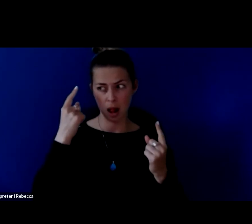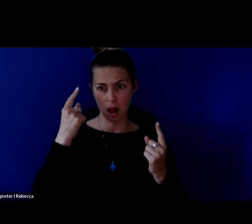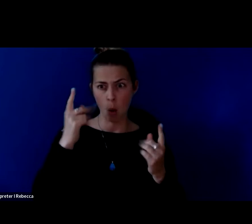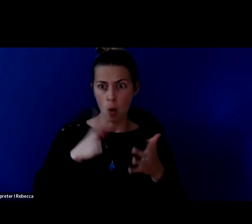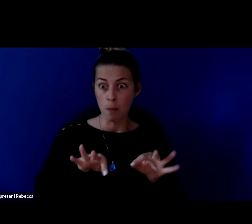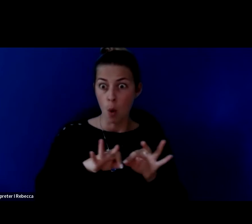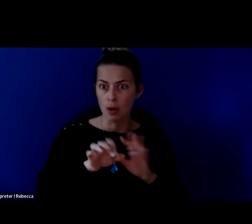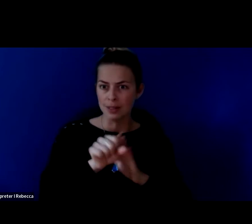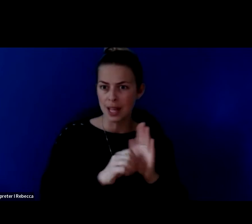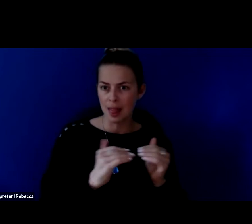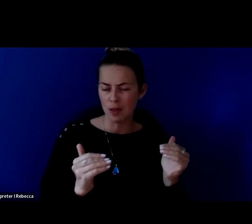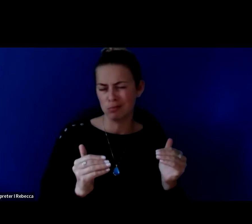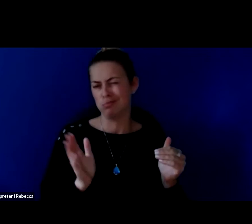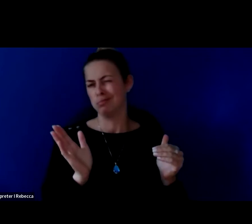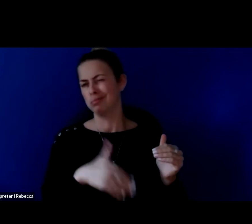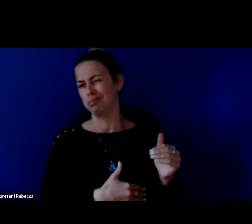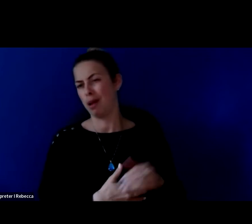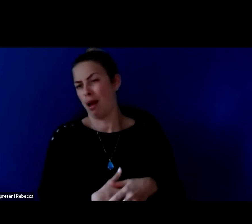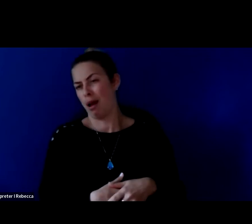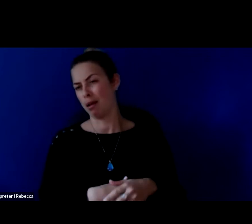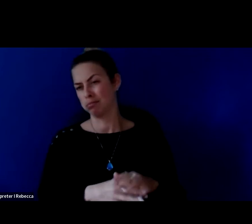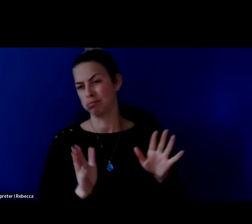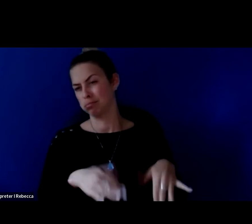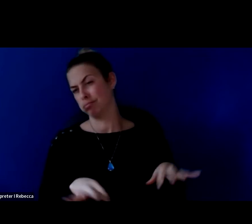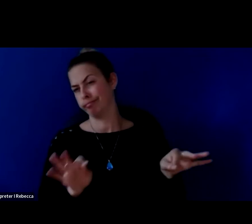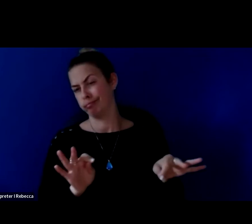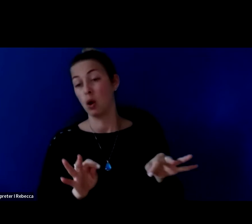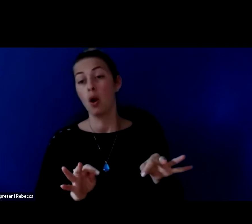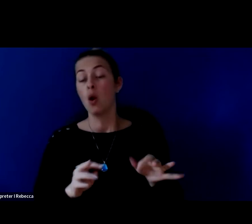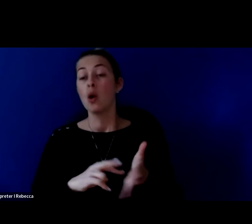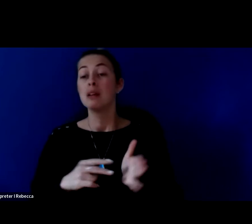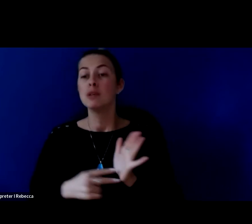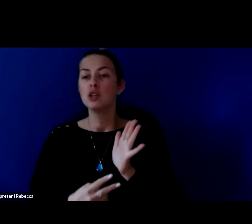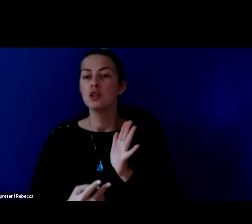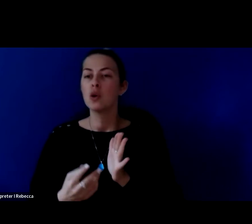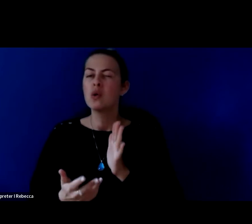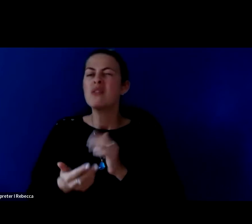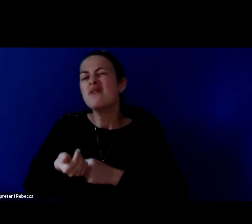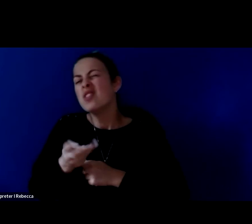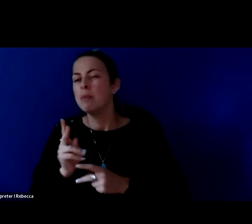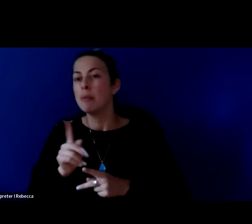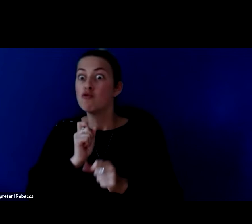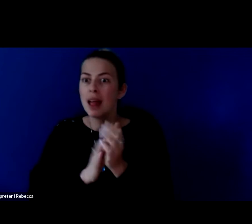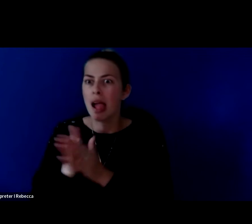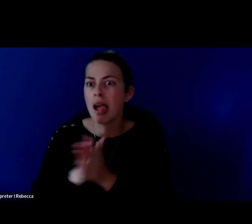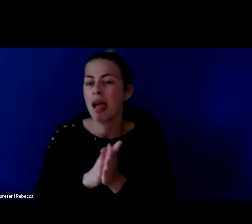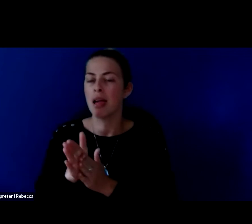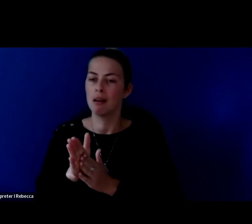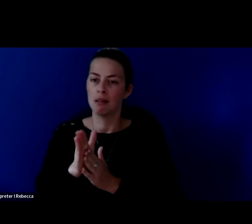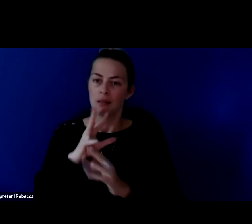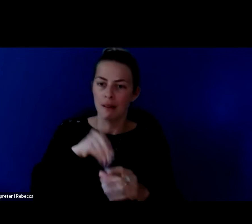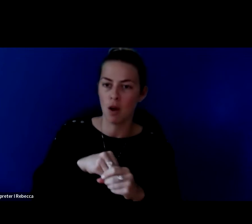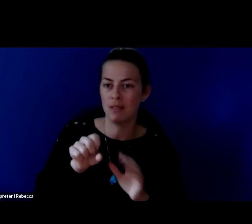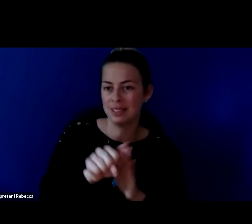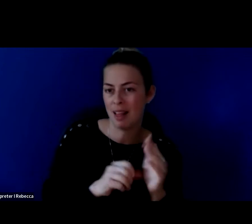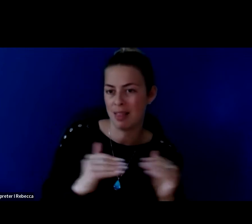as a result, it's only the most energized folks who are involved in it, and then you get a politics that doesn't reflect what most people might